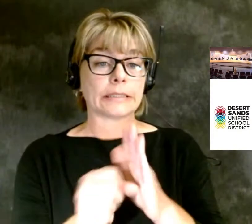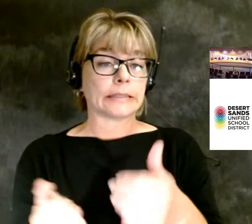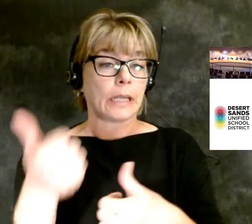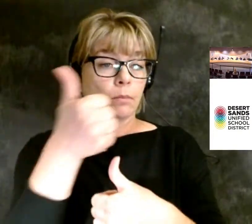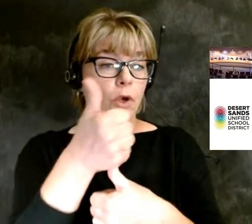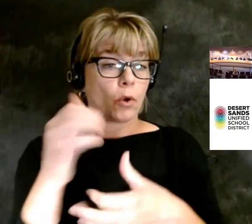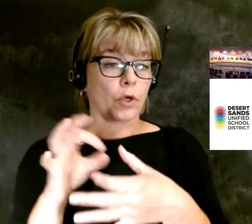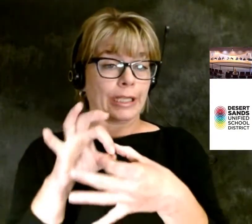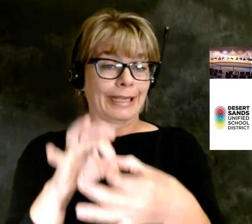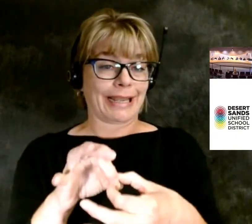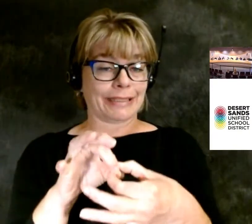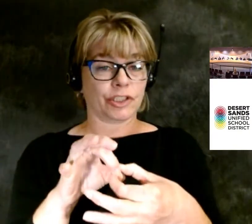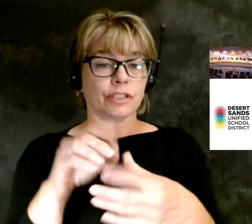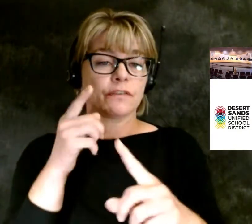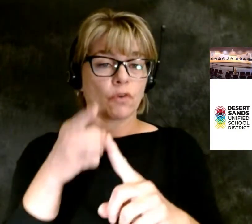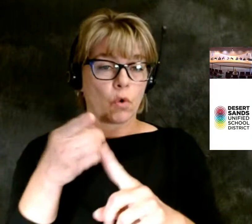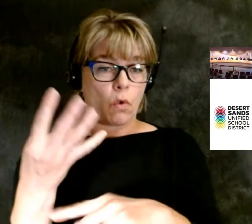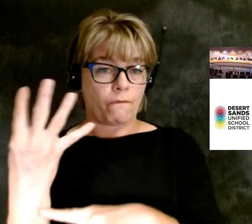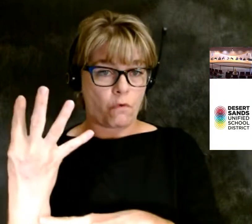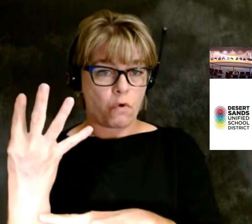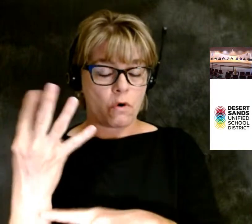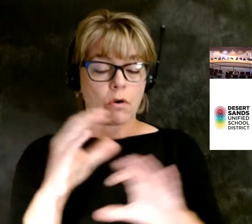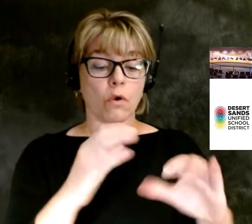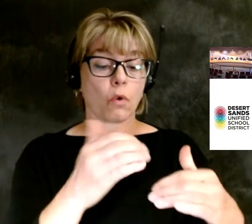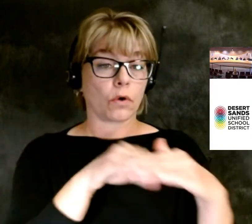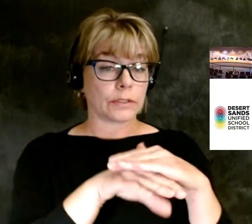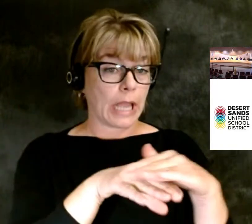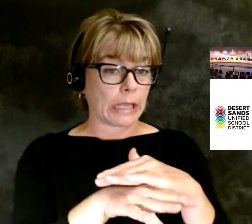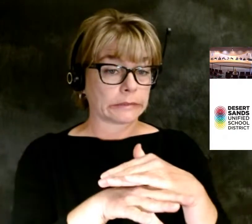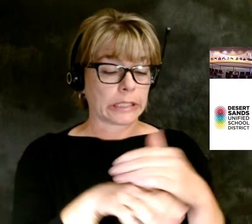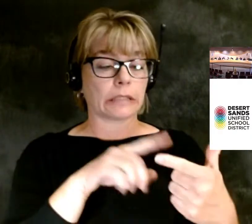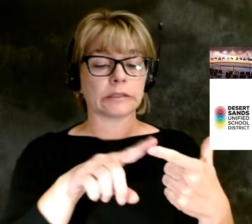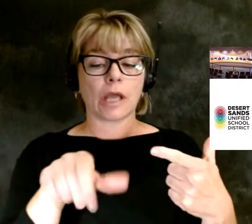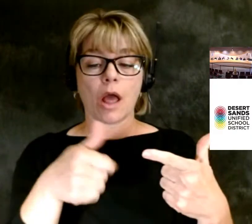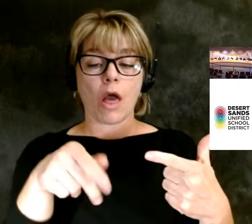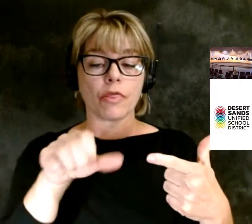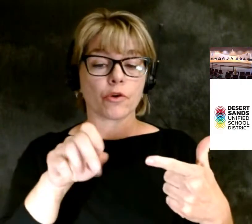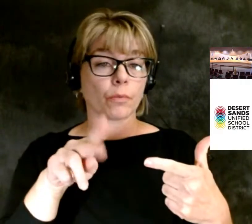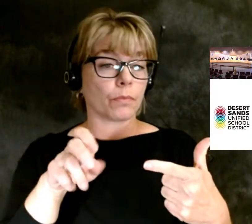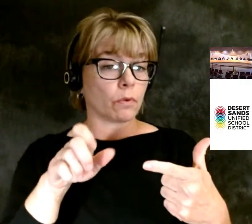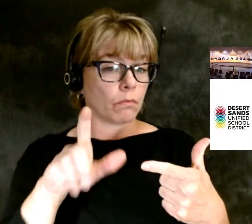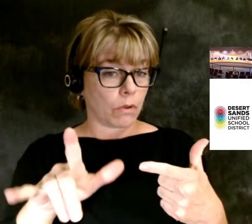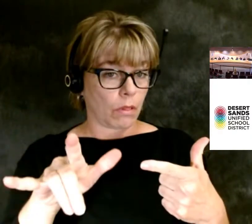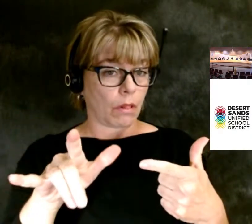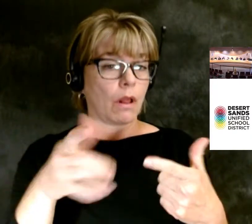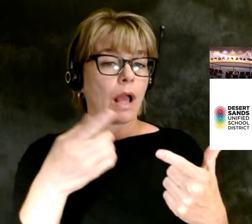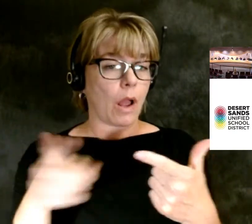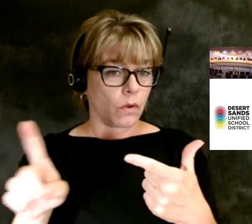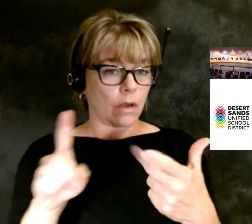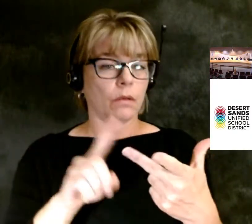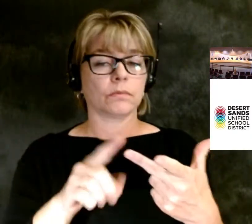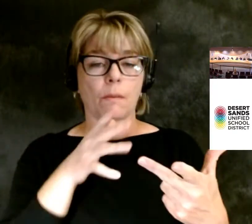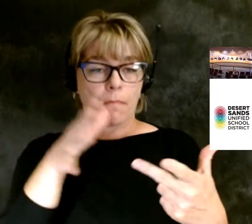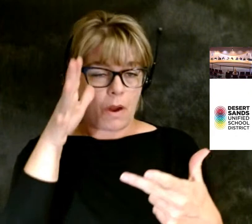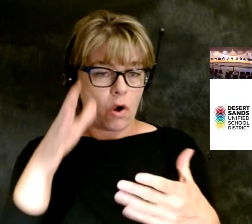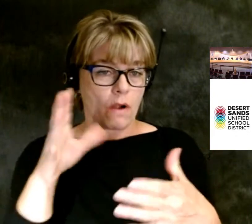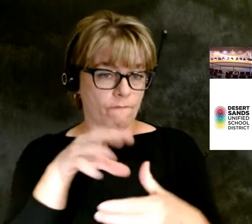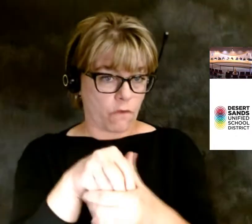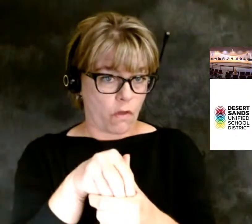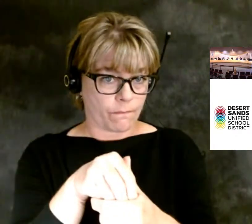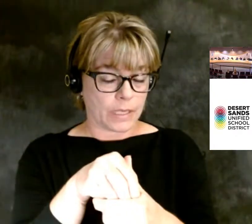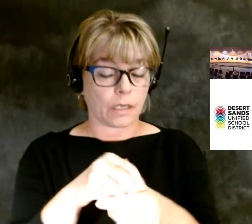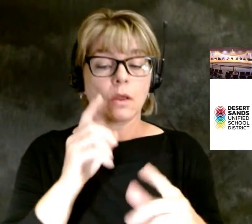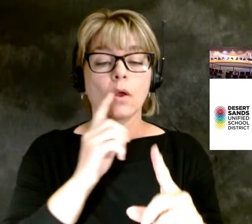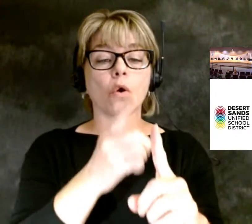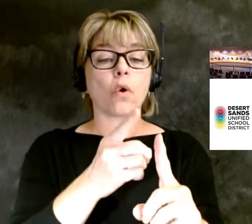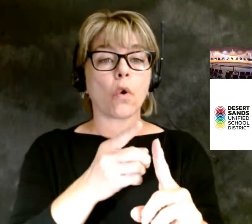4: course access, other pupil outcomes, and parental involvement. Goal 4 begins on